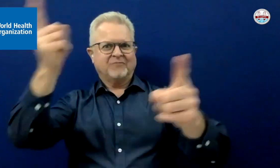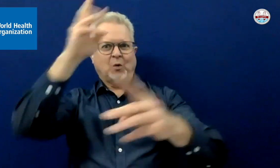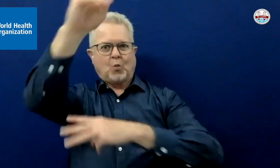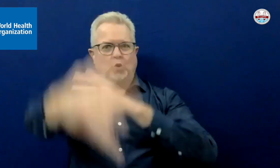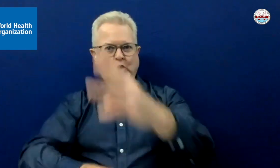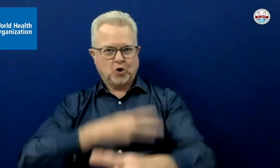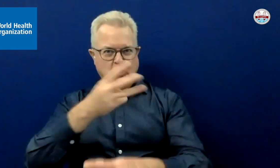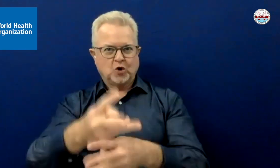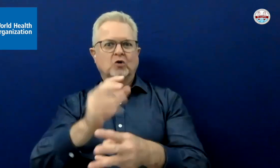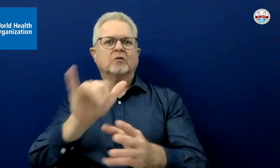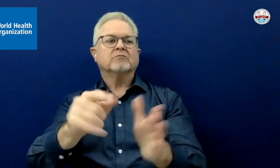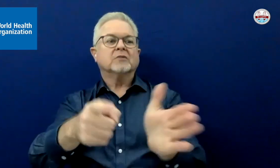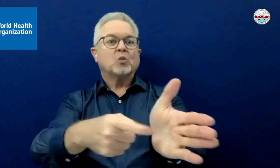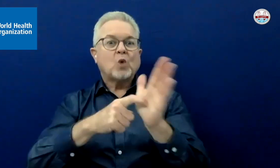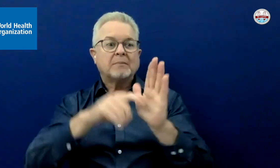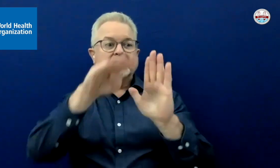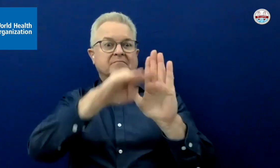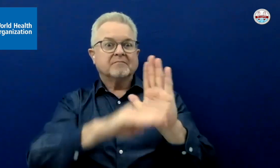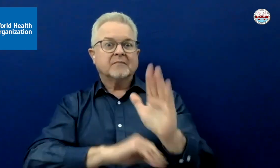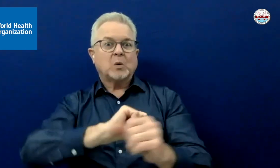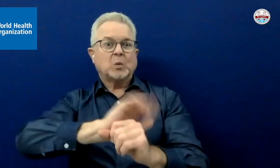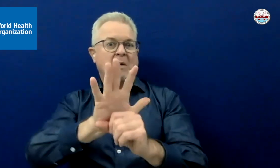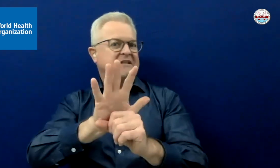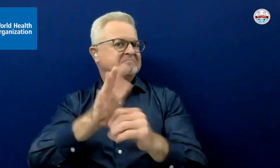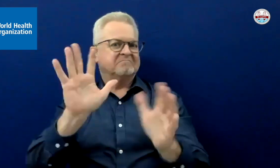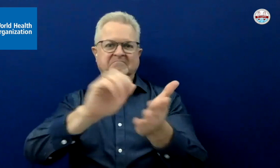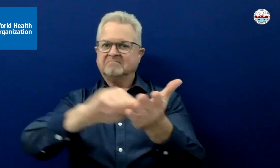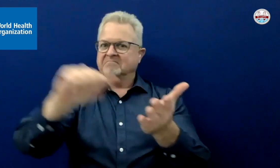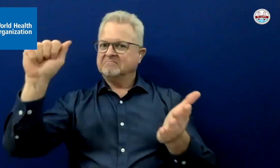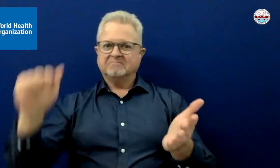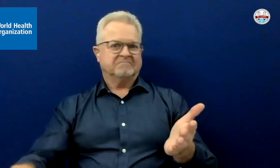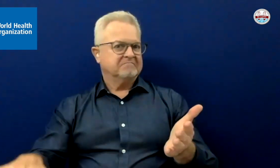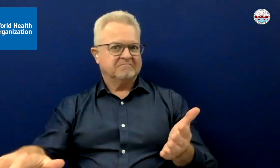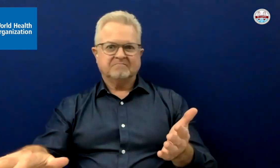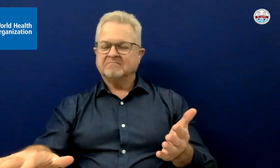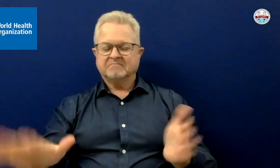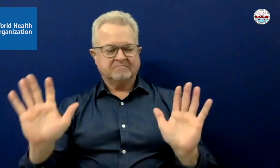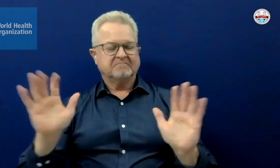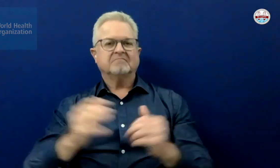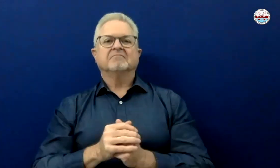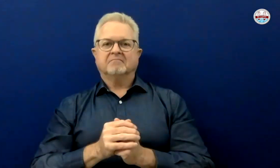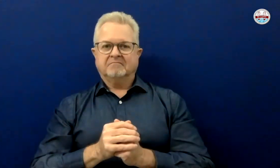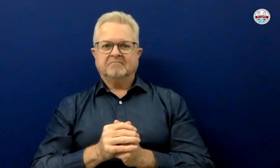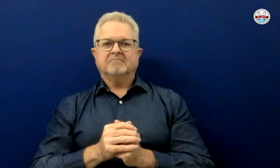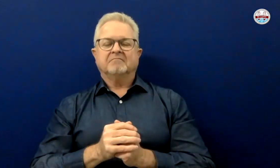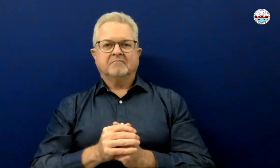to May 11th, conceded and also abided by the same recommendation that COVID declaration was to be